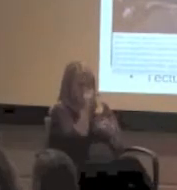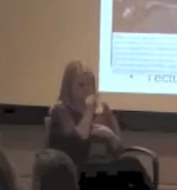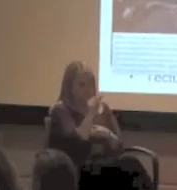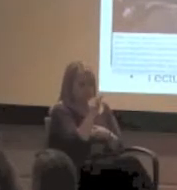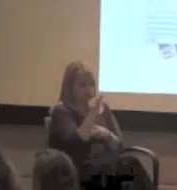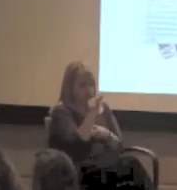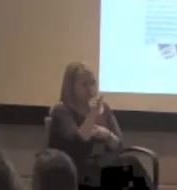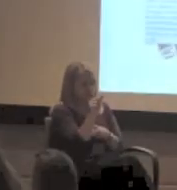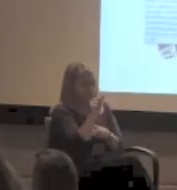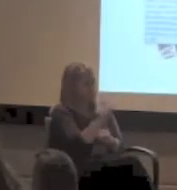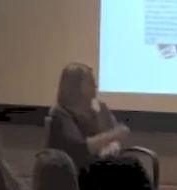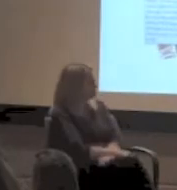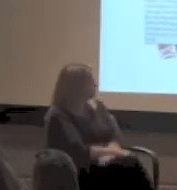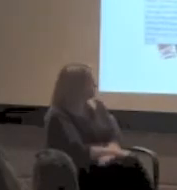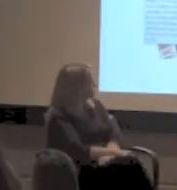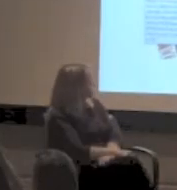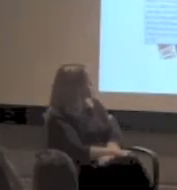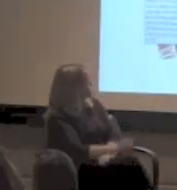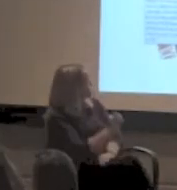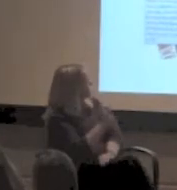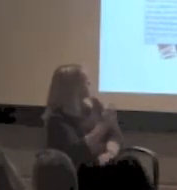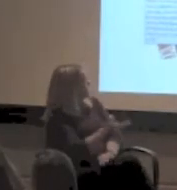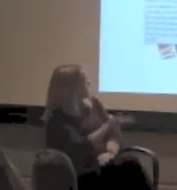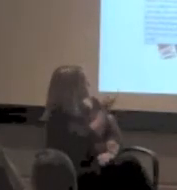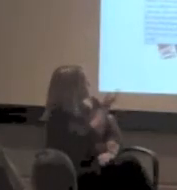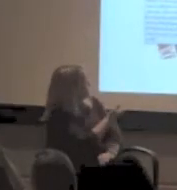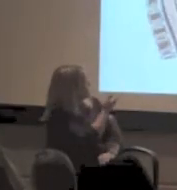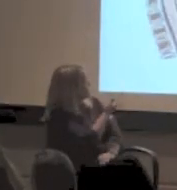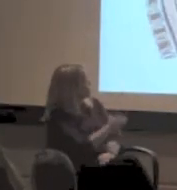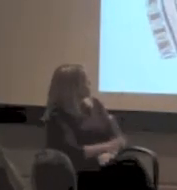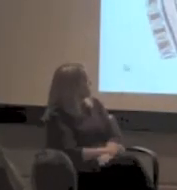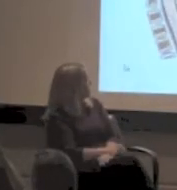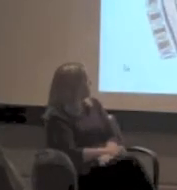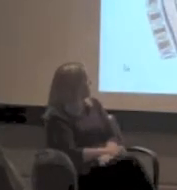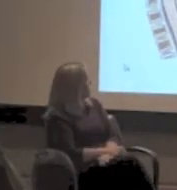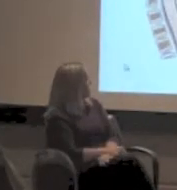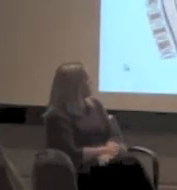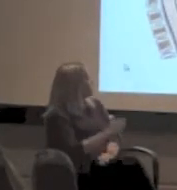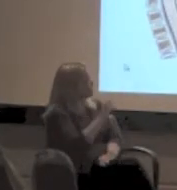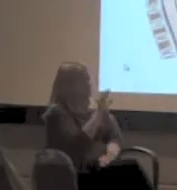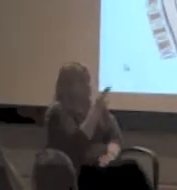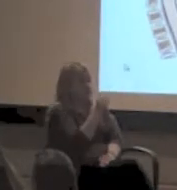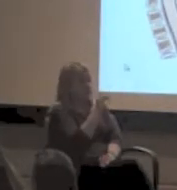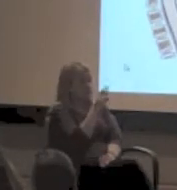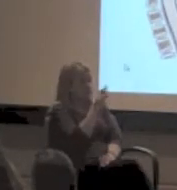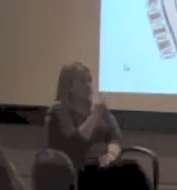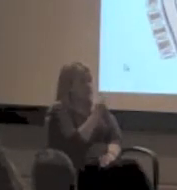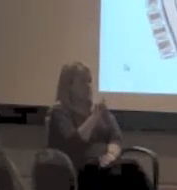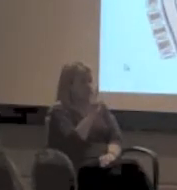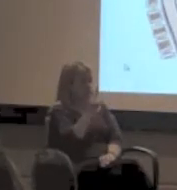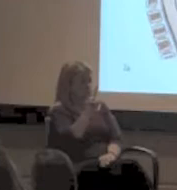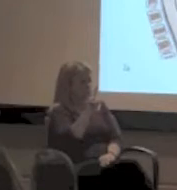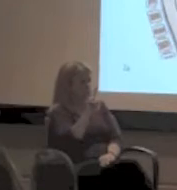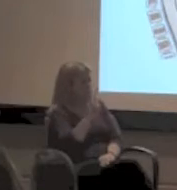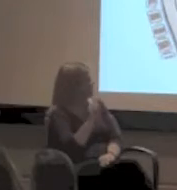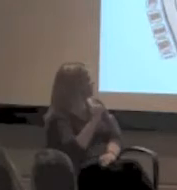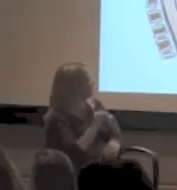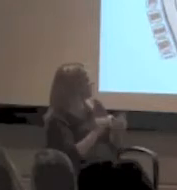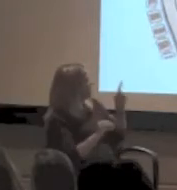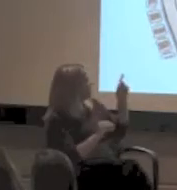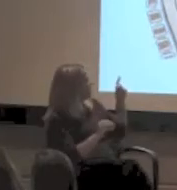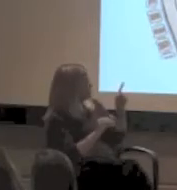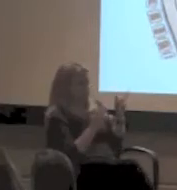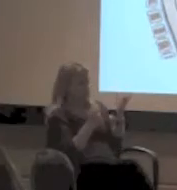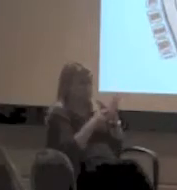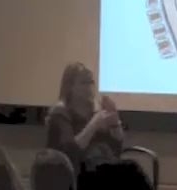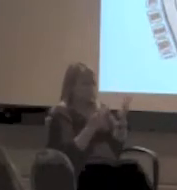disability. Okay, but specifically, so Chiari II. So it's just one of that group. So